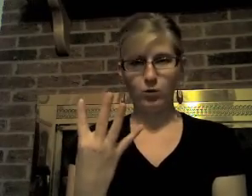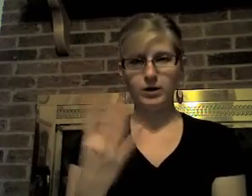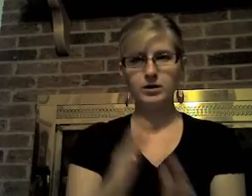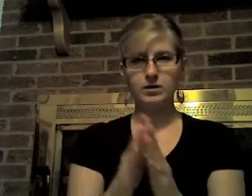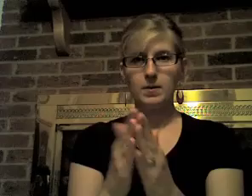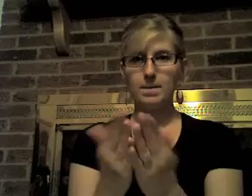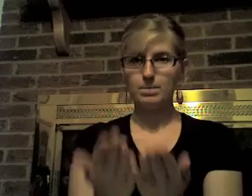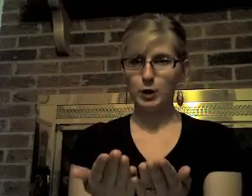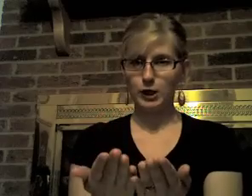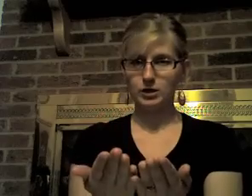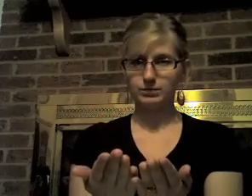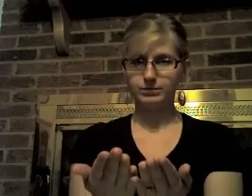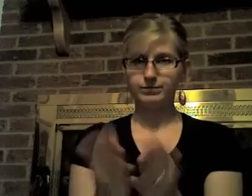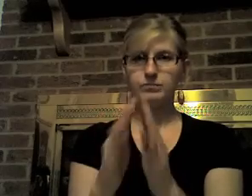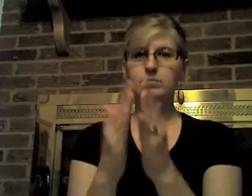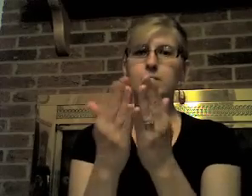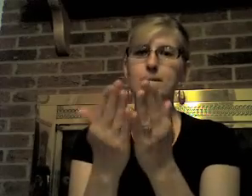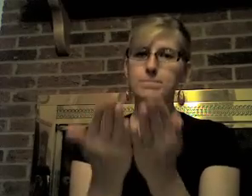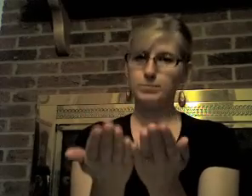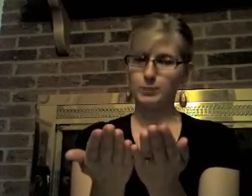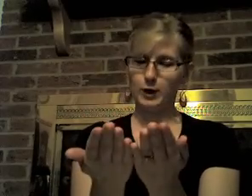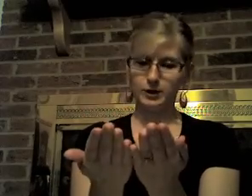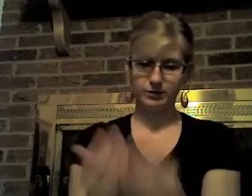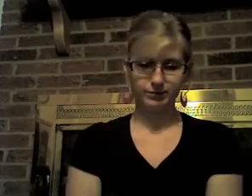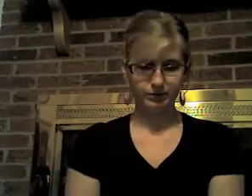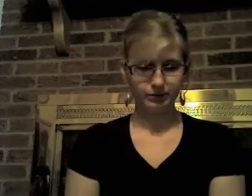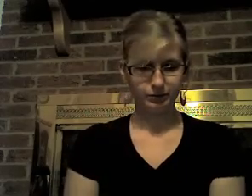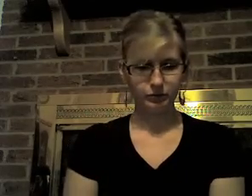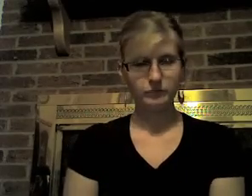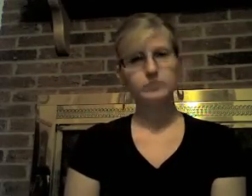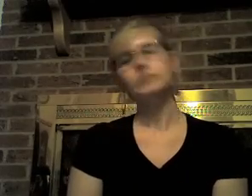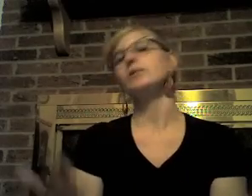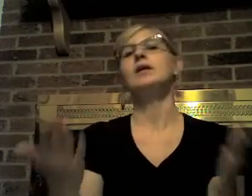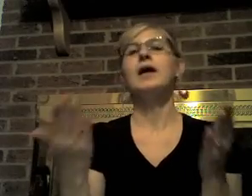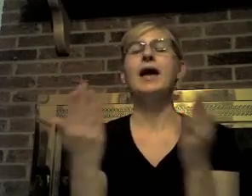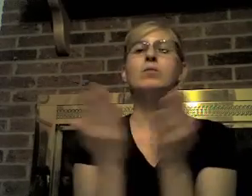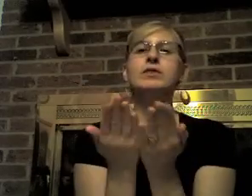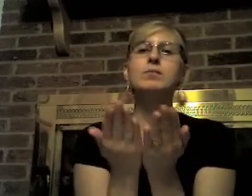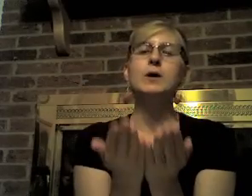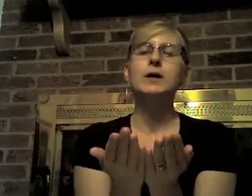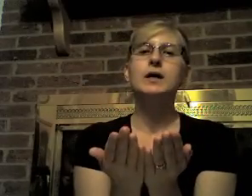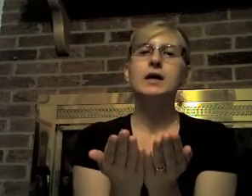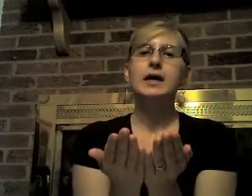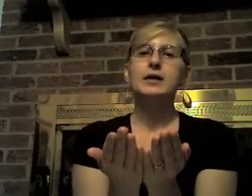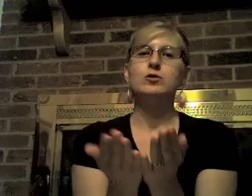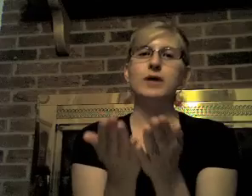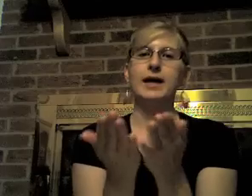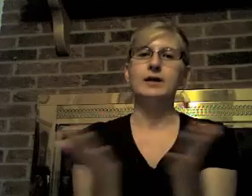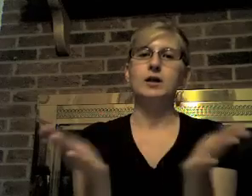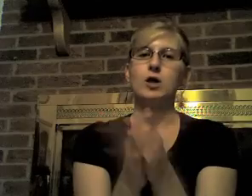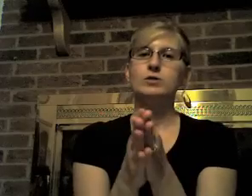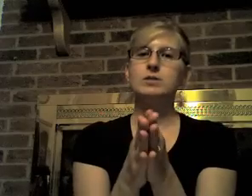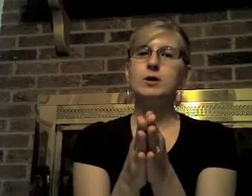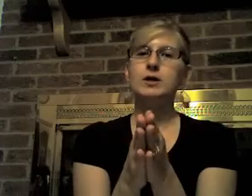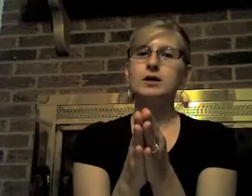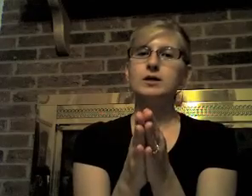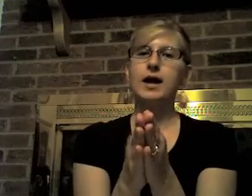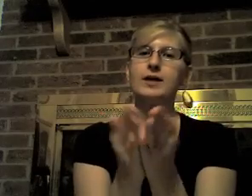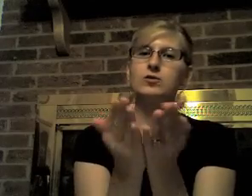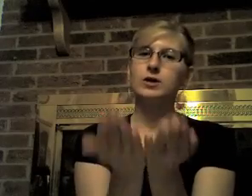4, book. Book. And with the book, you can close the book and you can